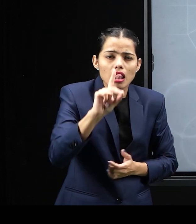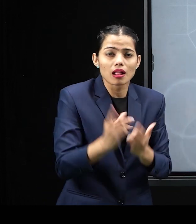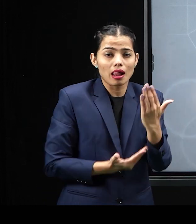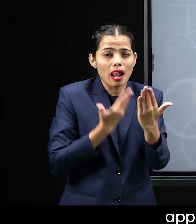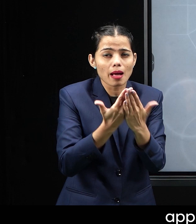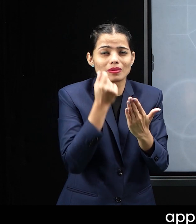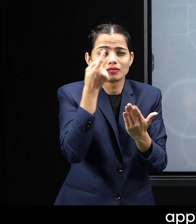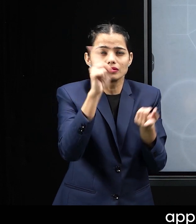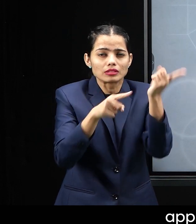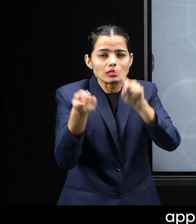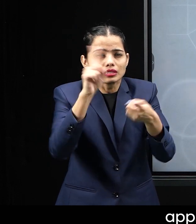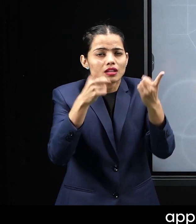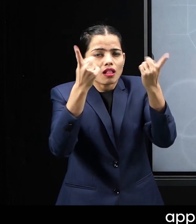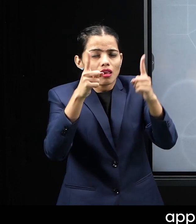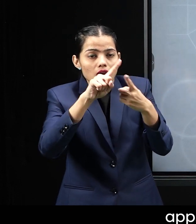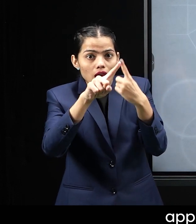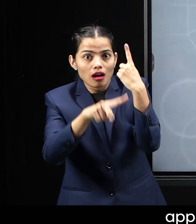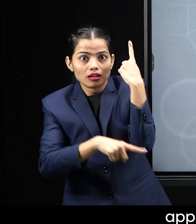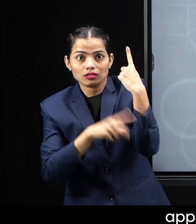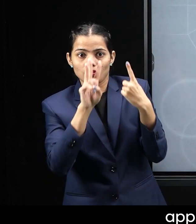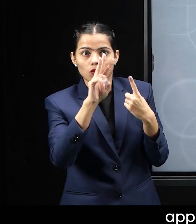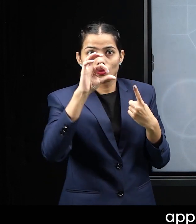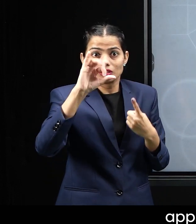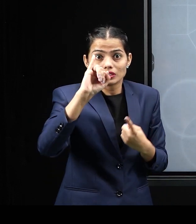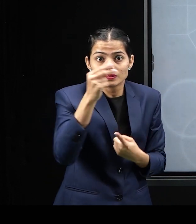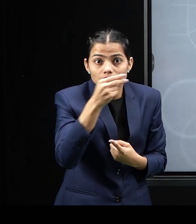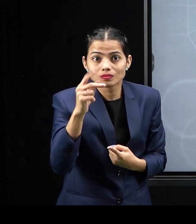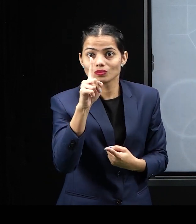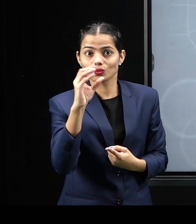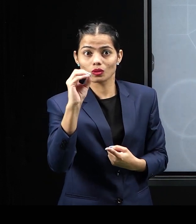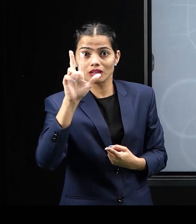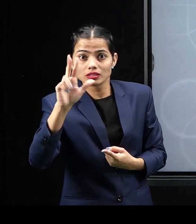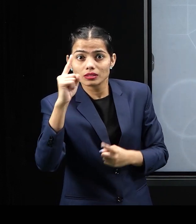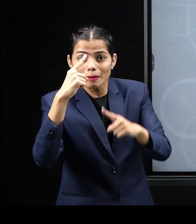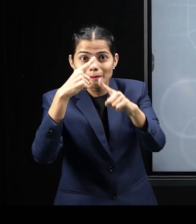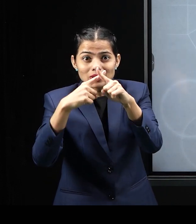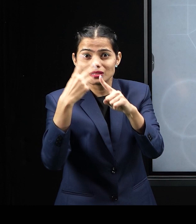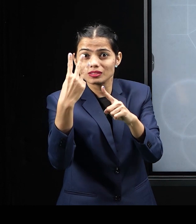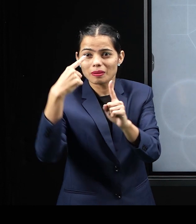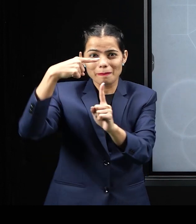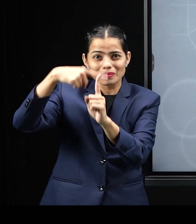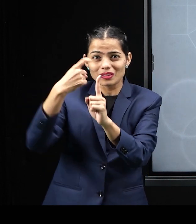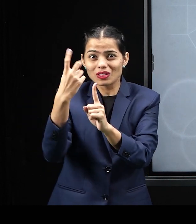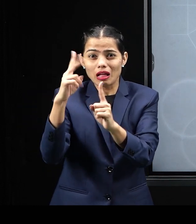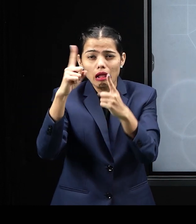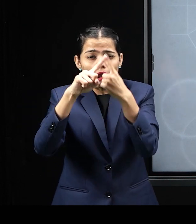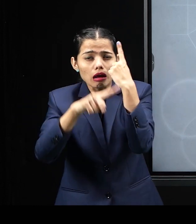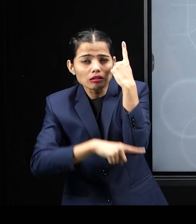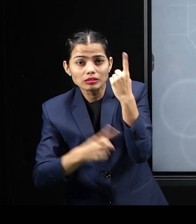Again, applying Euclid's division algorithm, 396 is equal to 108